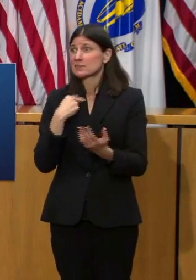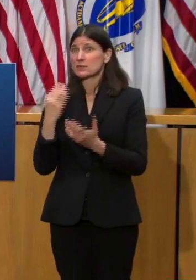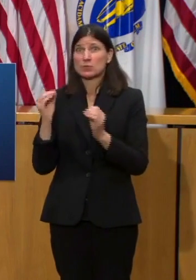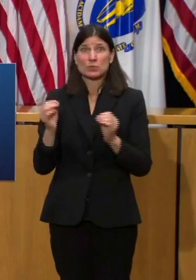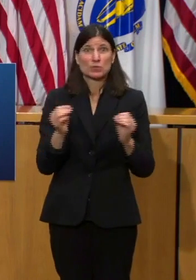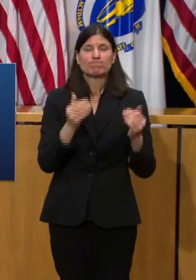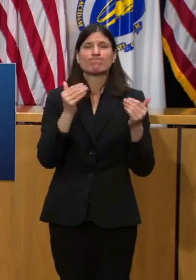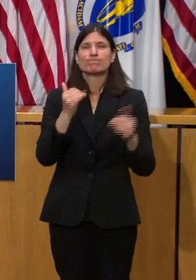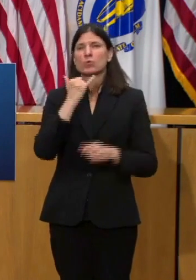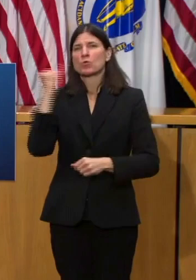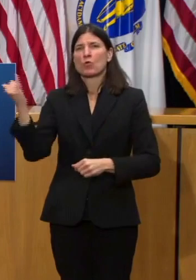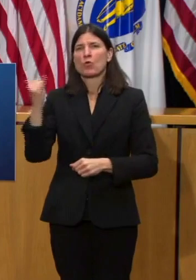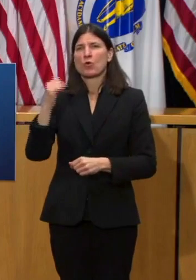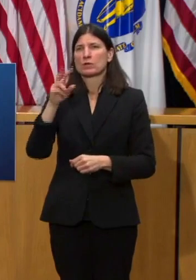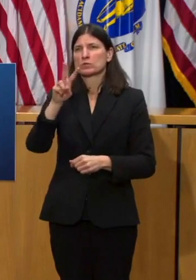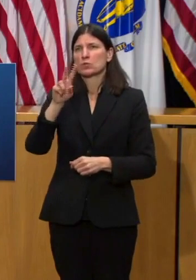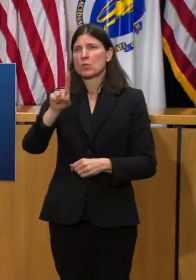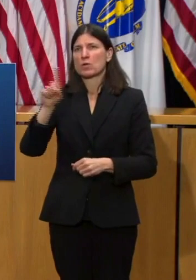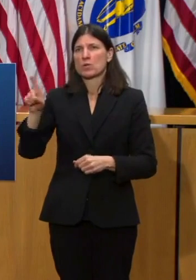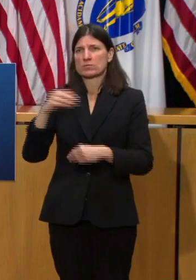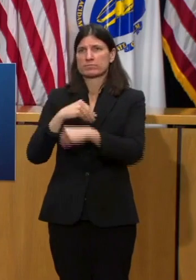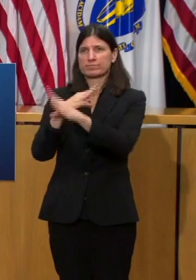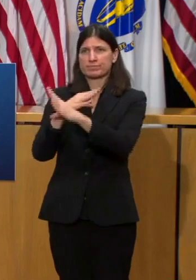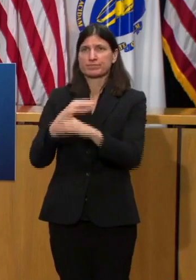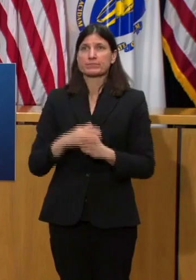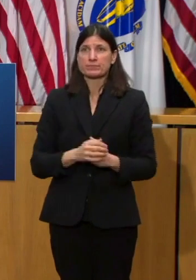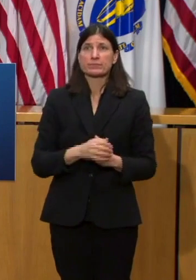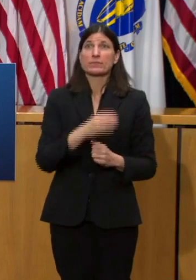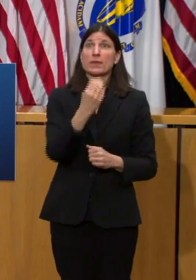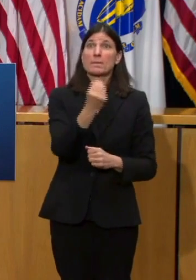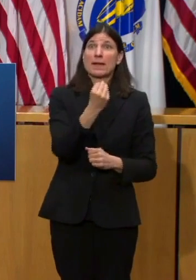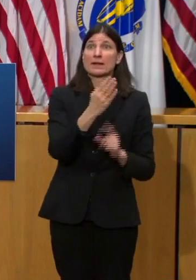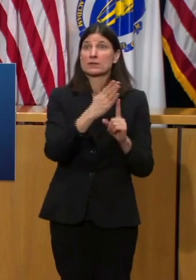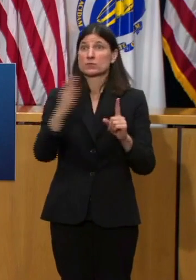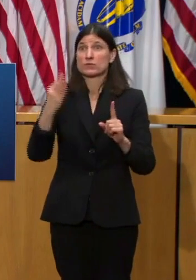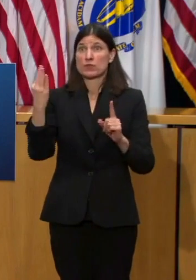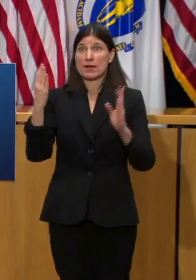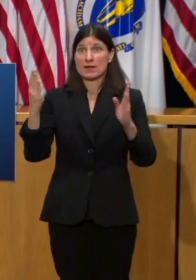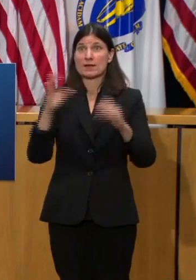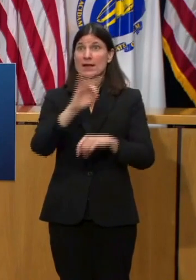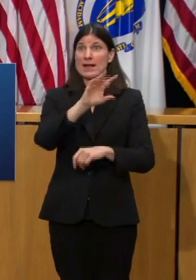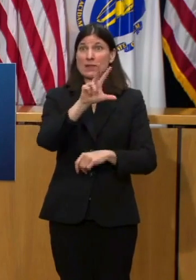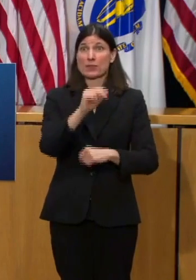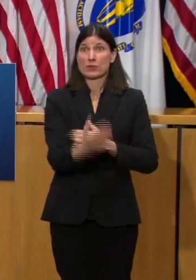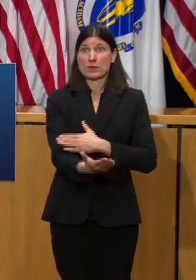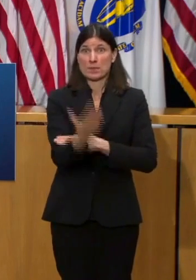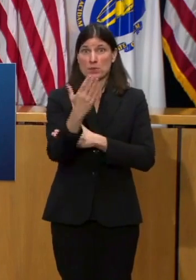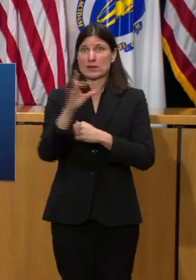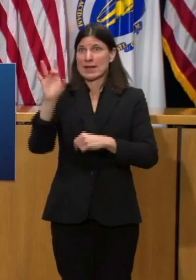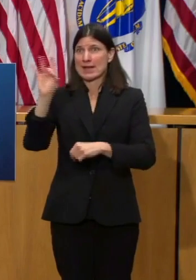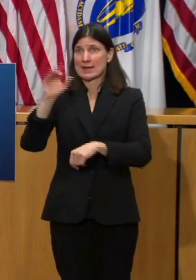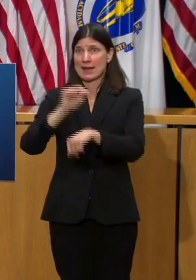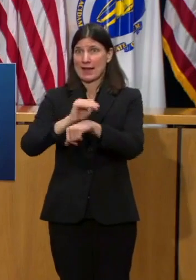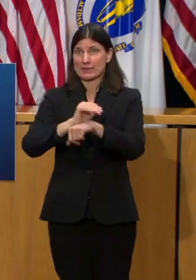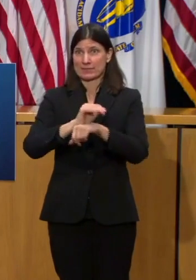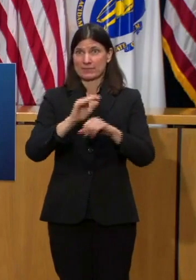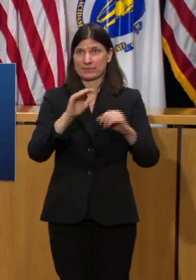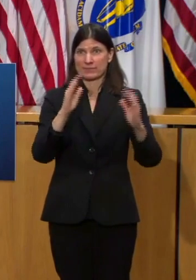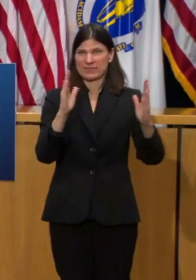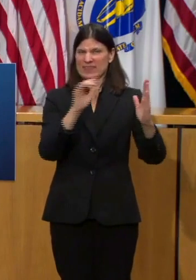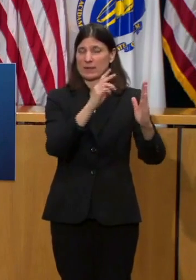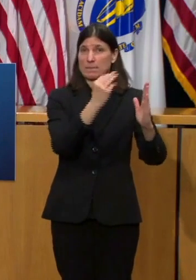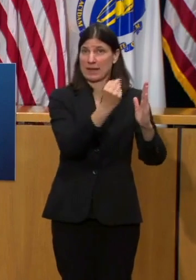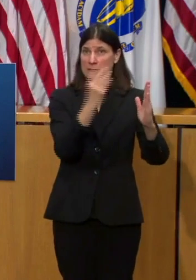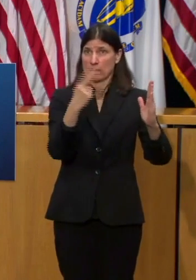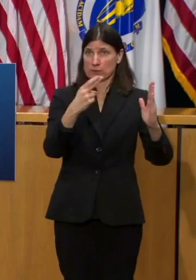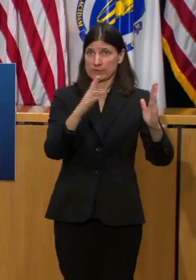to 8 p.m., Friday, Saturday, and Sundays from 8:30 a.m. to 5 p.m. And we continue to monitor